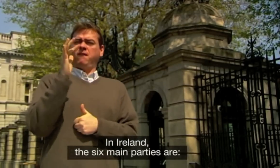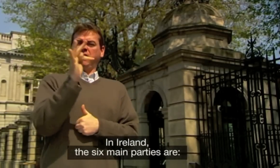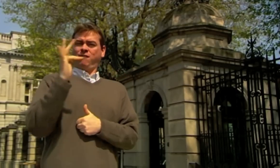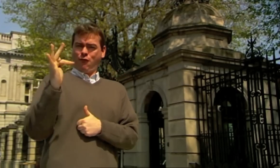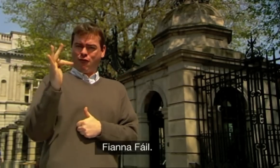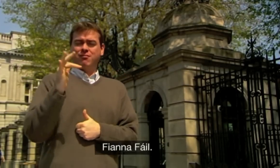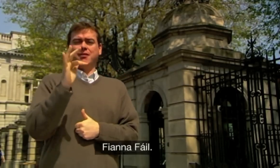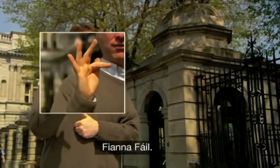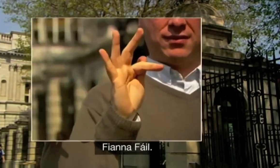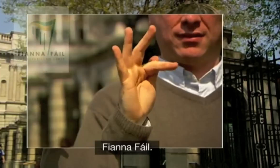are Fianna Fáil,